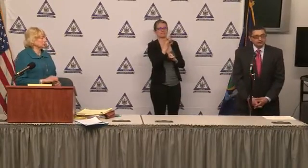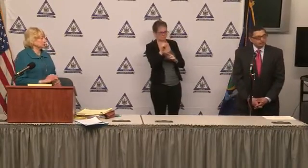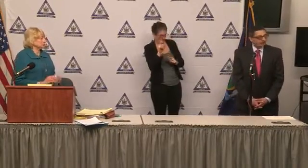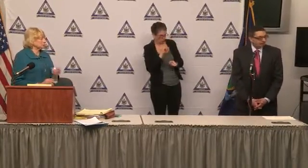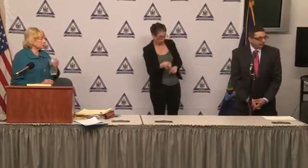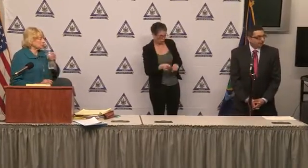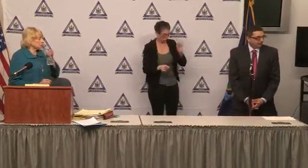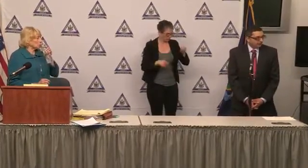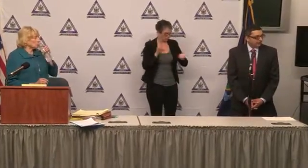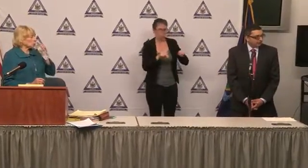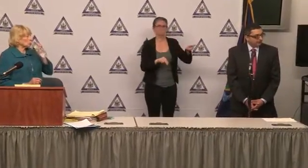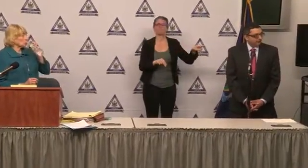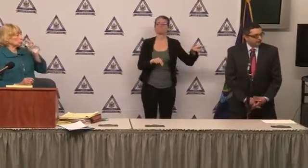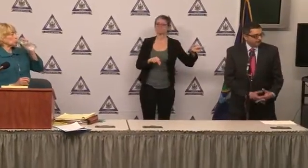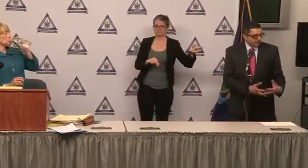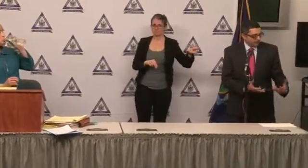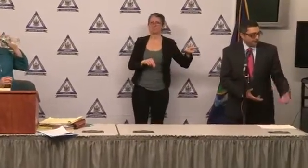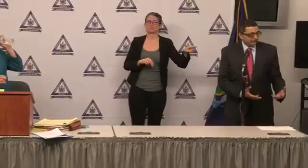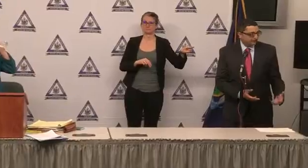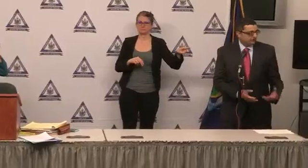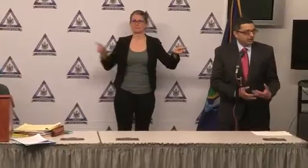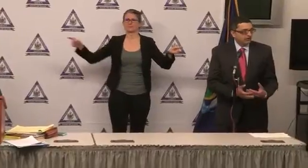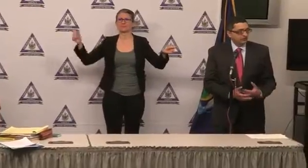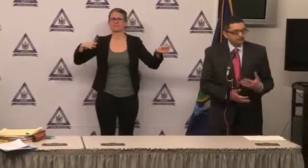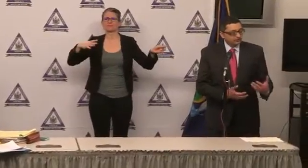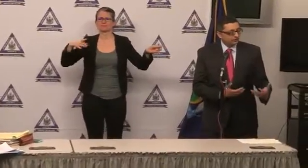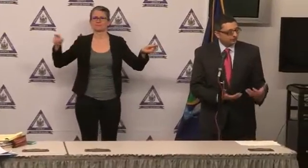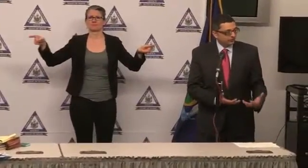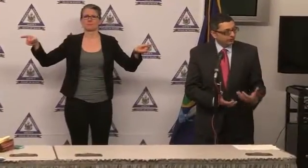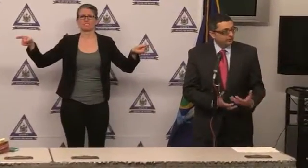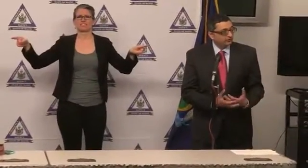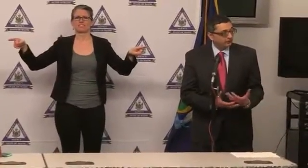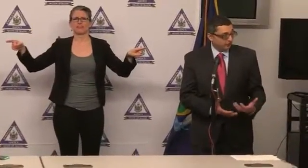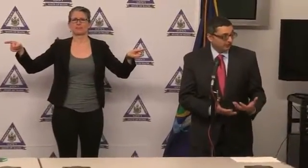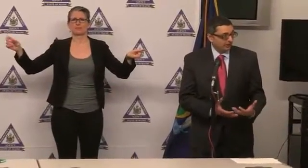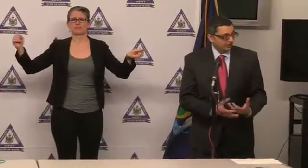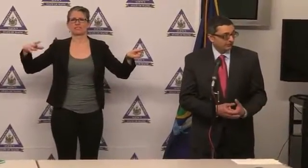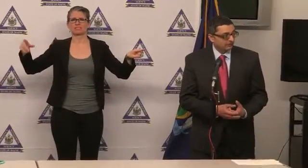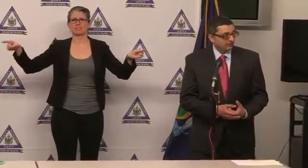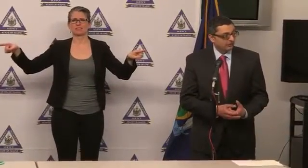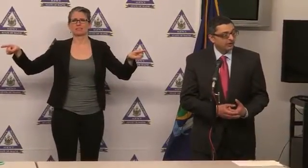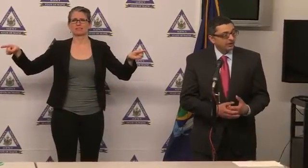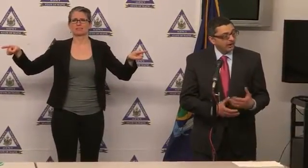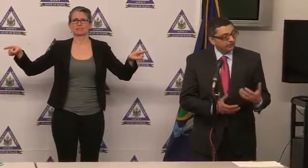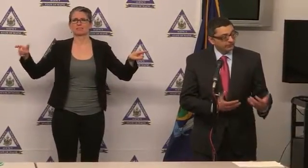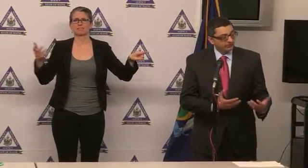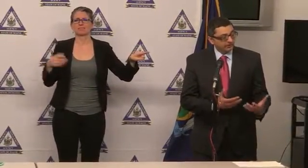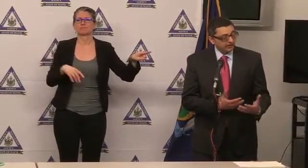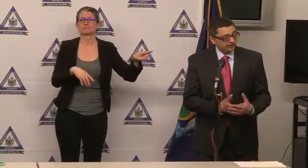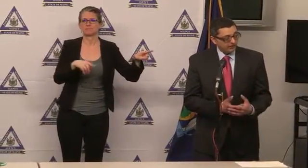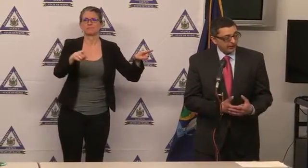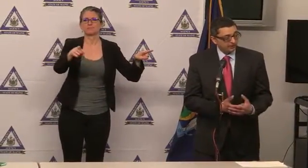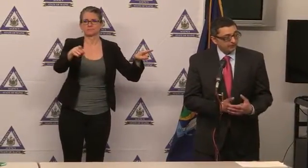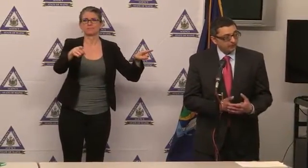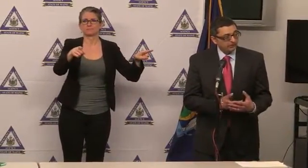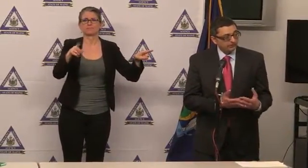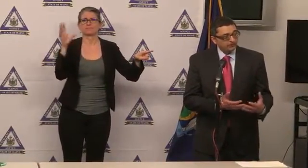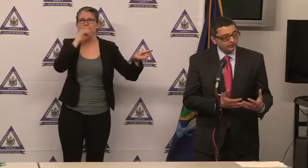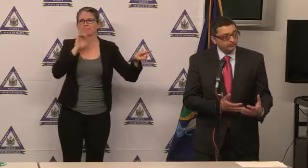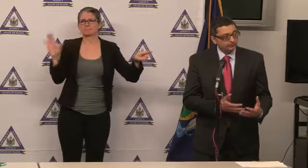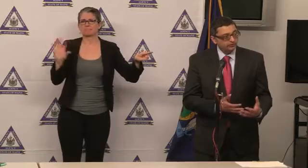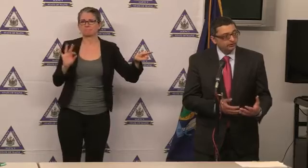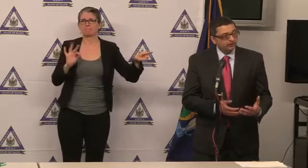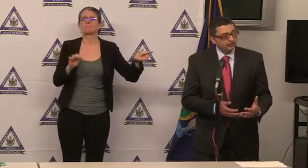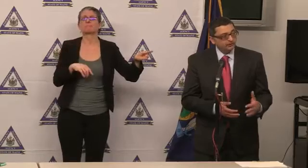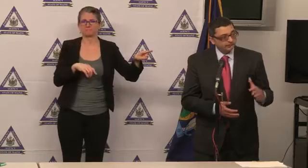A cure is an interesting word. So in medicine, there are different degrees of treatment that we look for. And with something like a virus, what we look